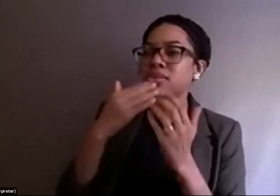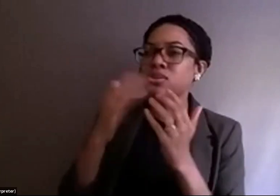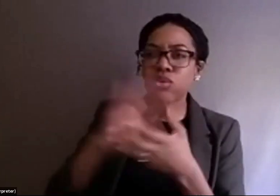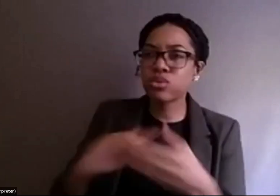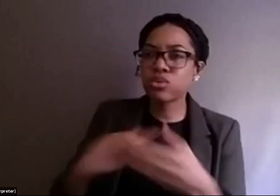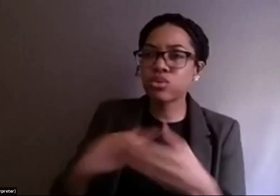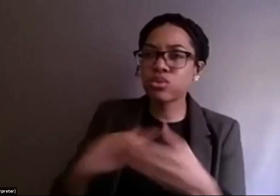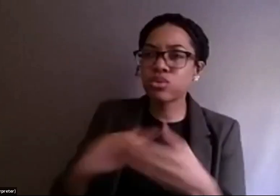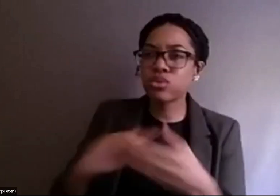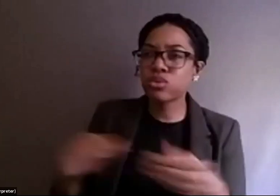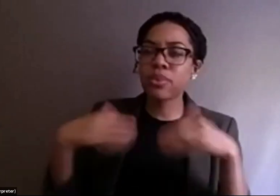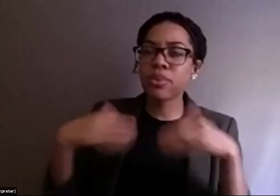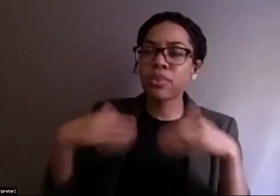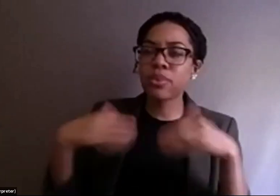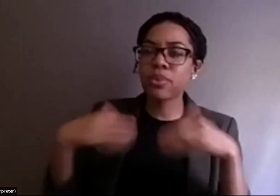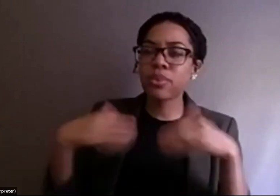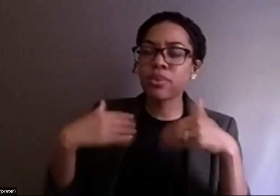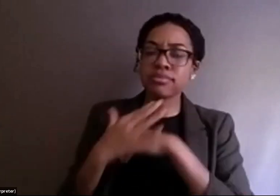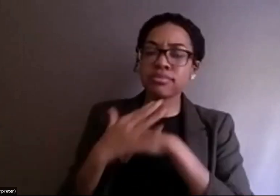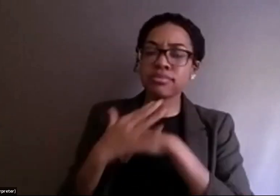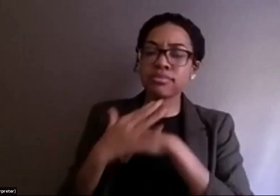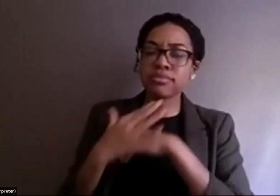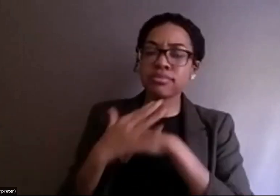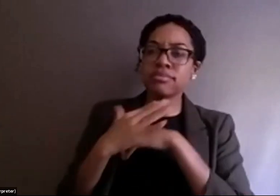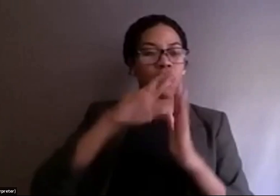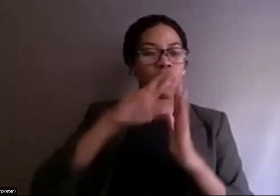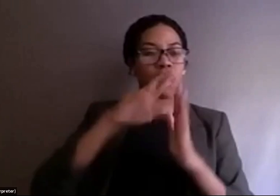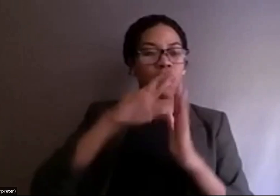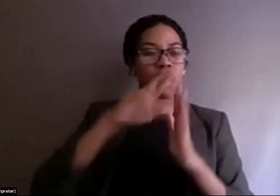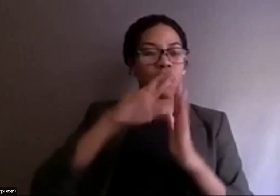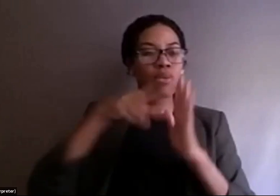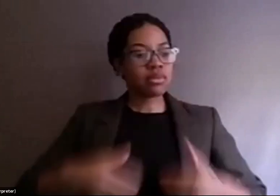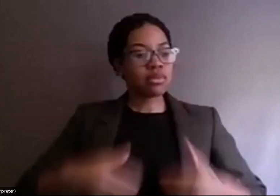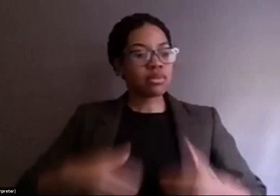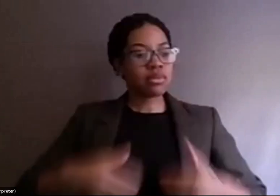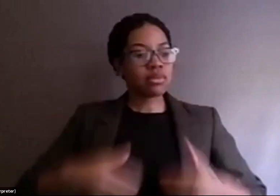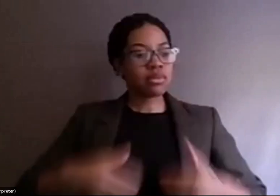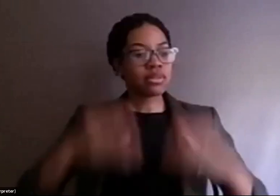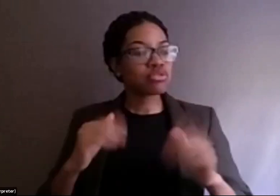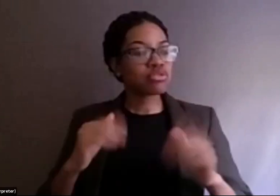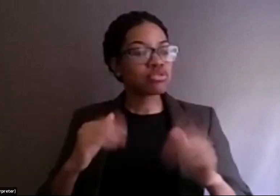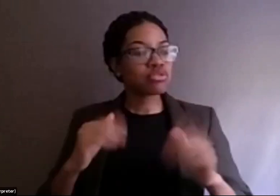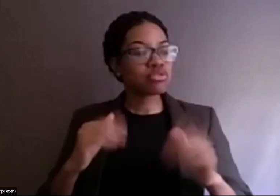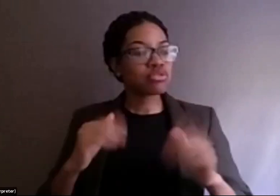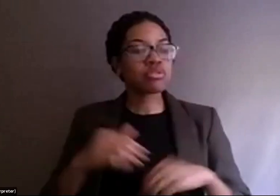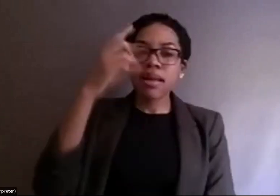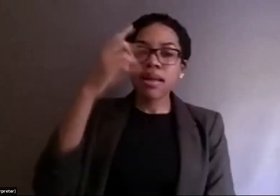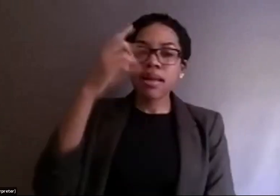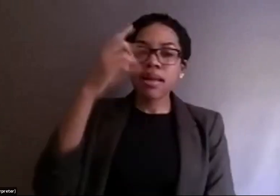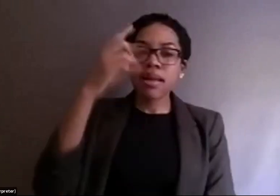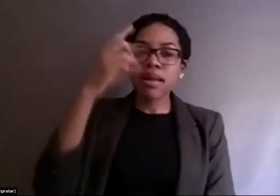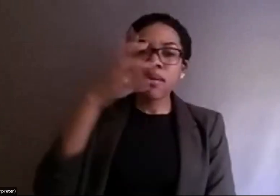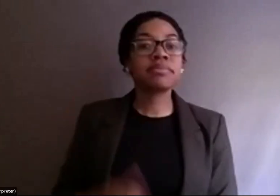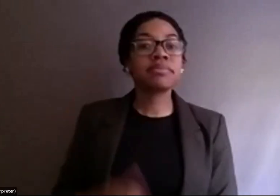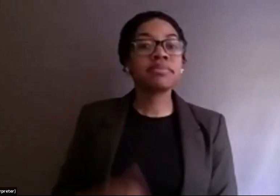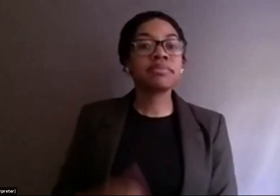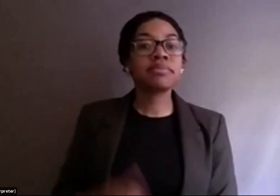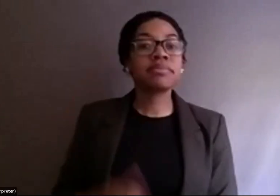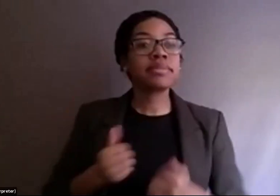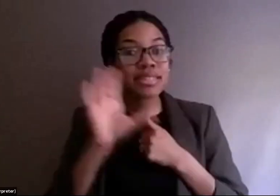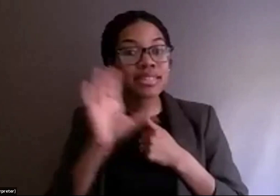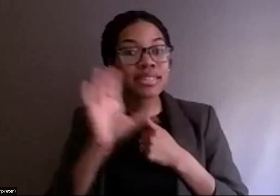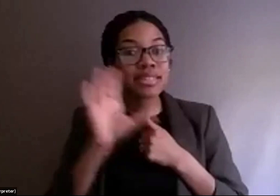a teacher and as an African-American woman here in DC. And what keeps coming up for me over and over is the ways in which